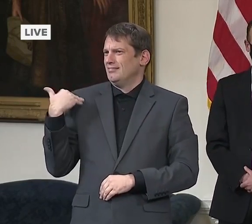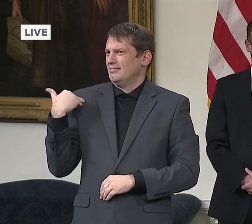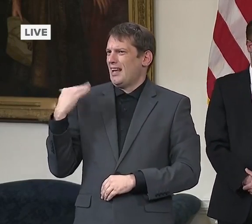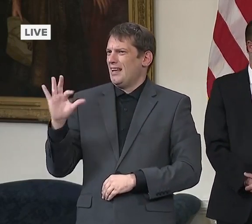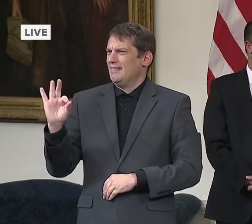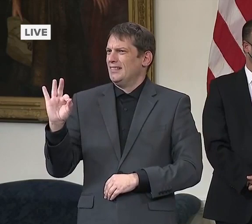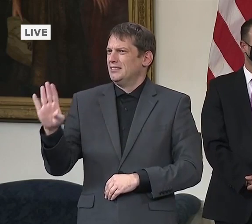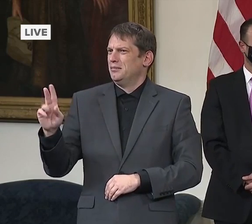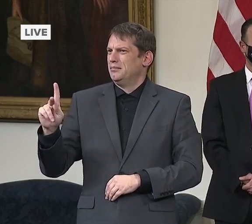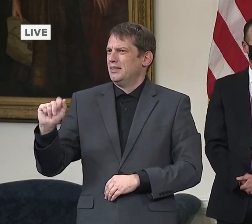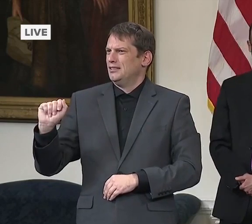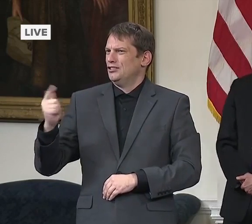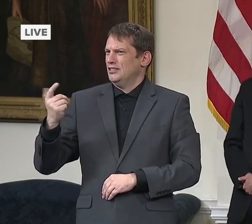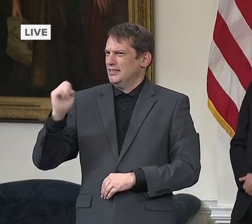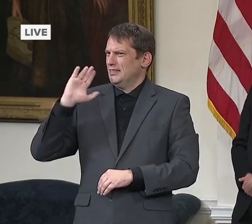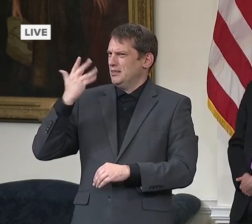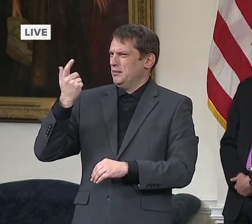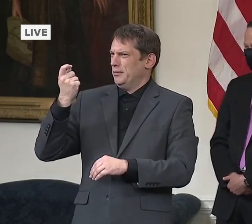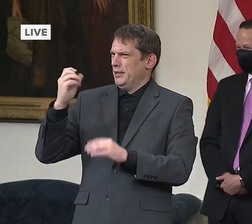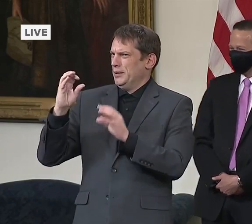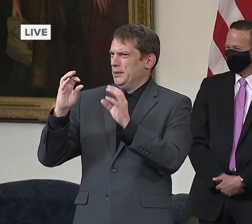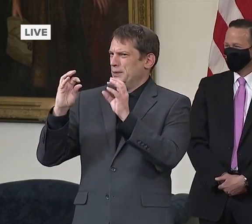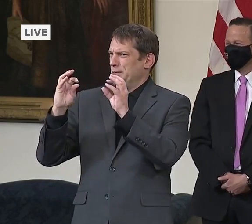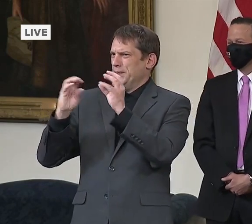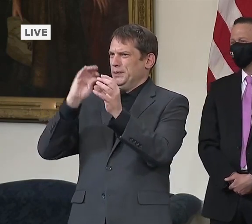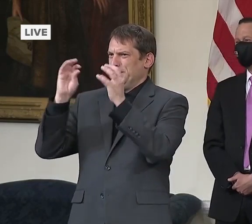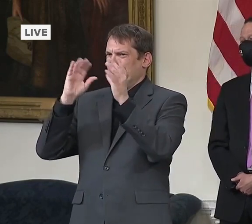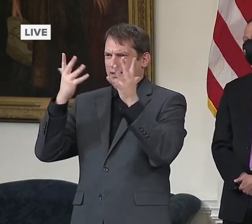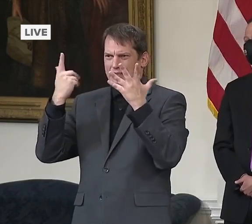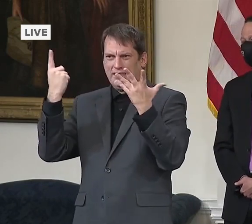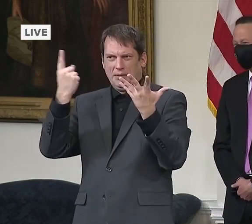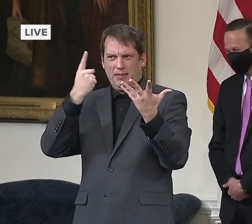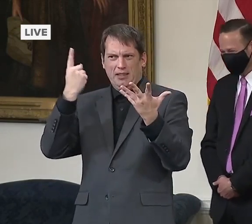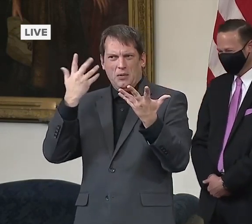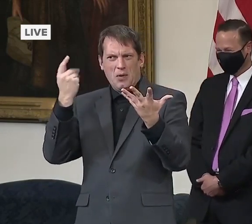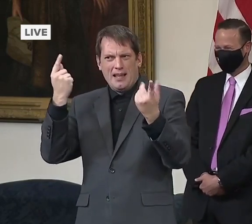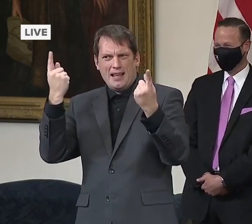that today? It was me, actually. Look,